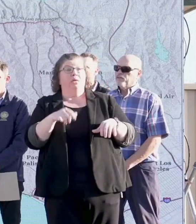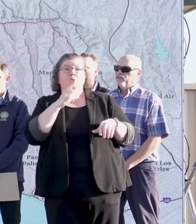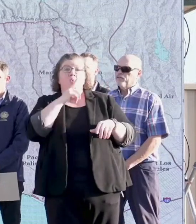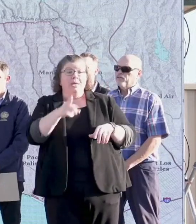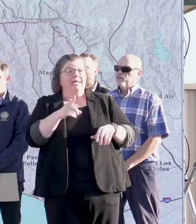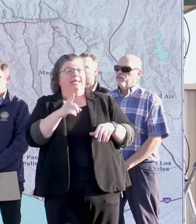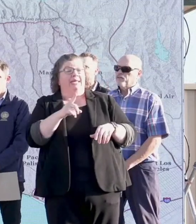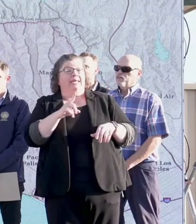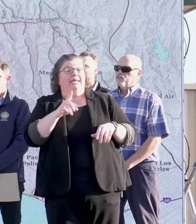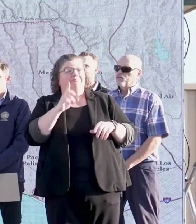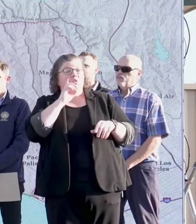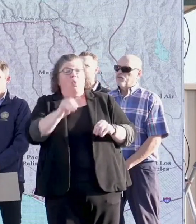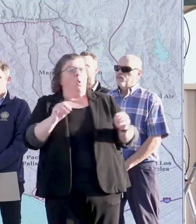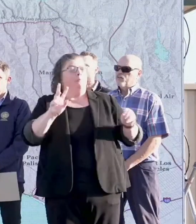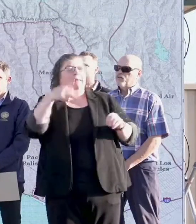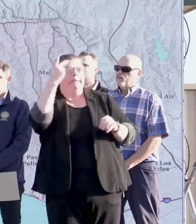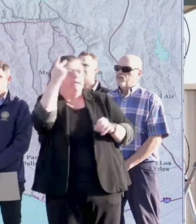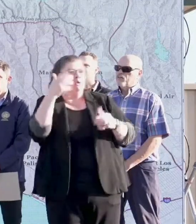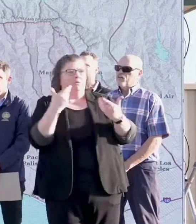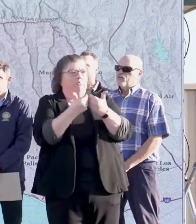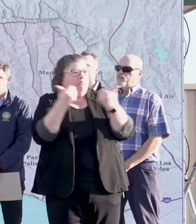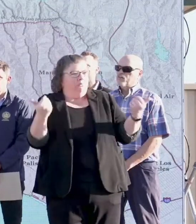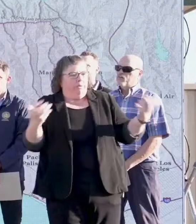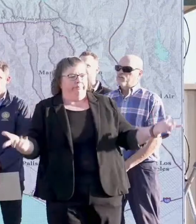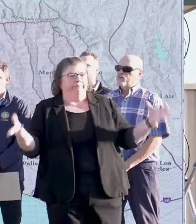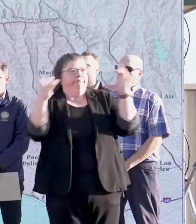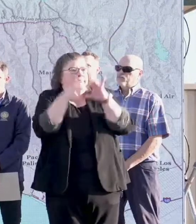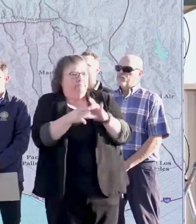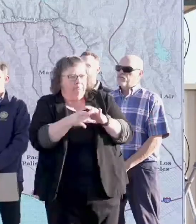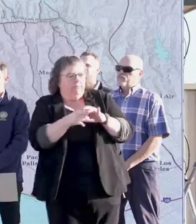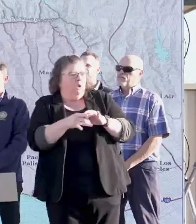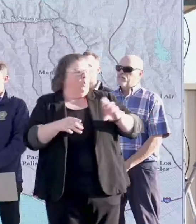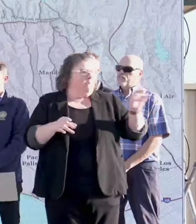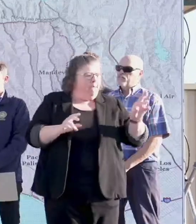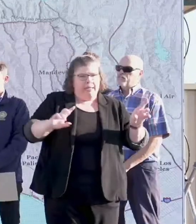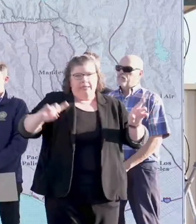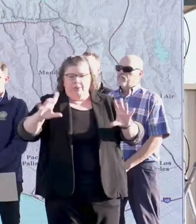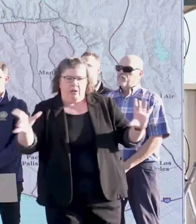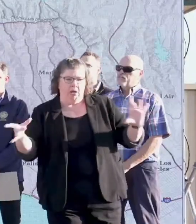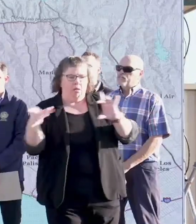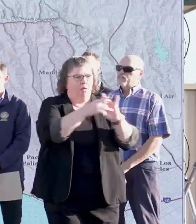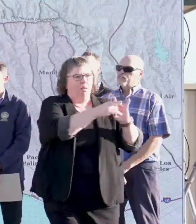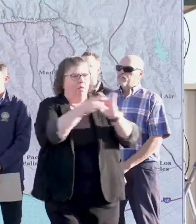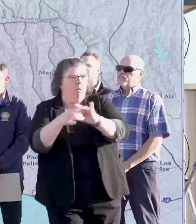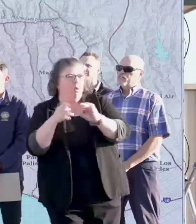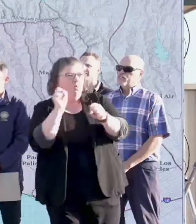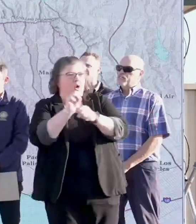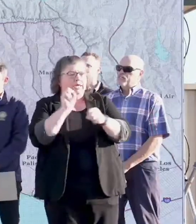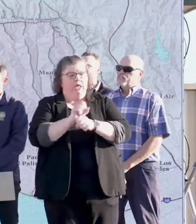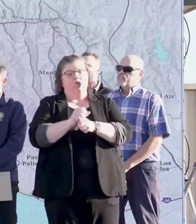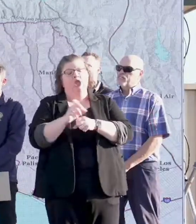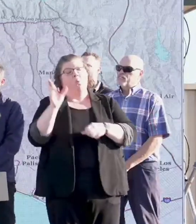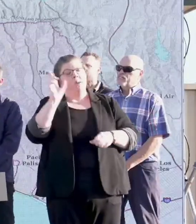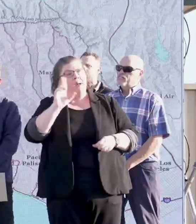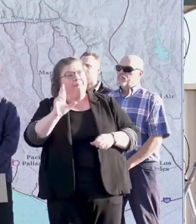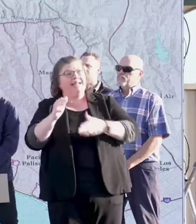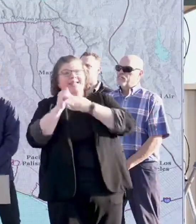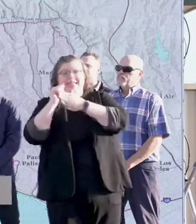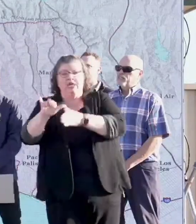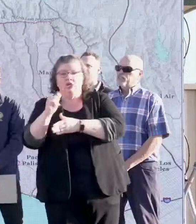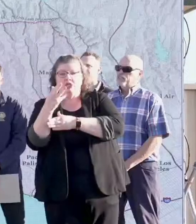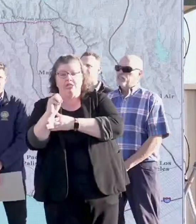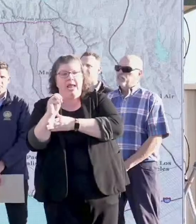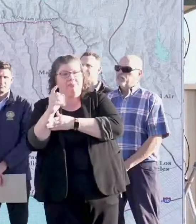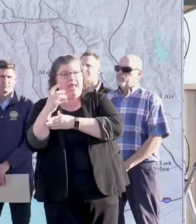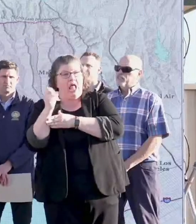effort. Right now, the Assembly Minority Leader, the Republican leader of the State Assembly, James Gallagher, who himself suffered